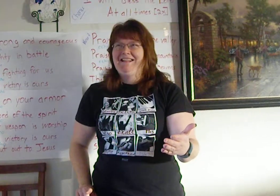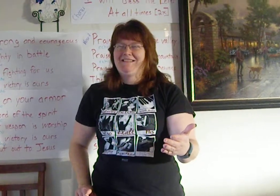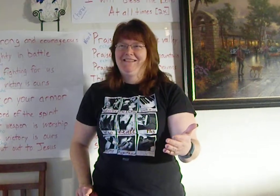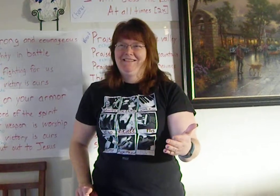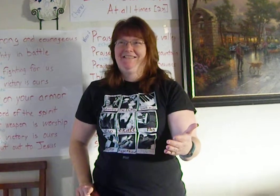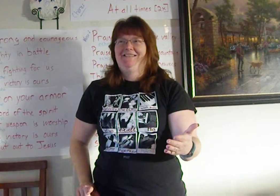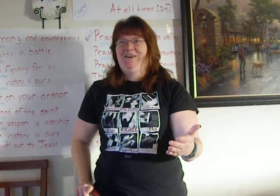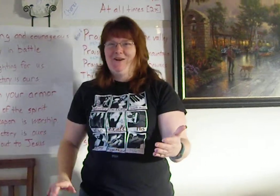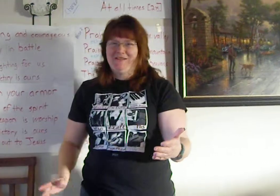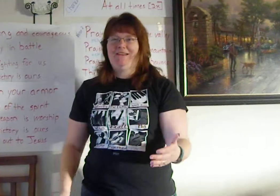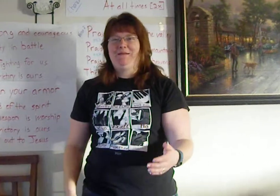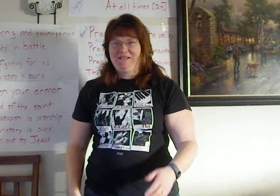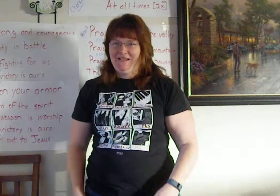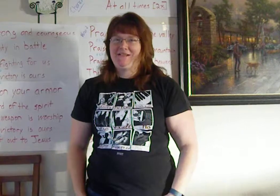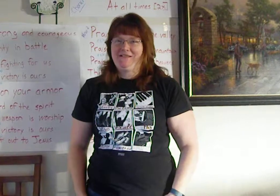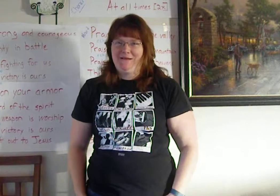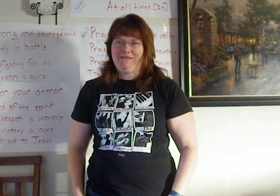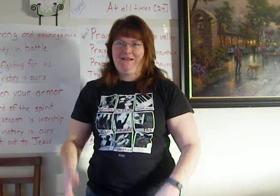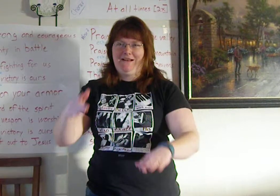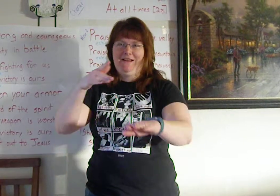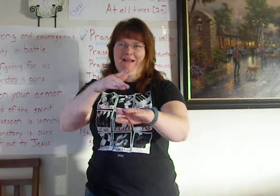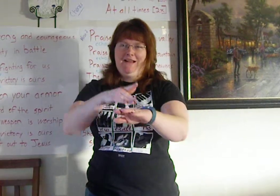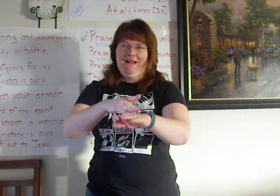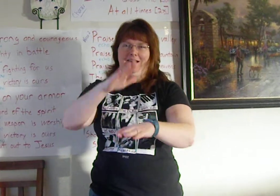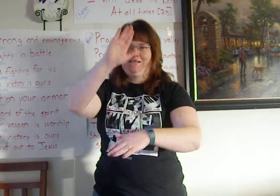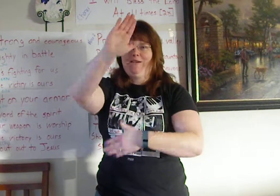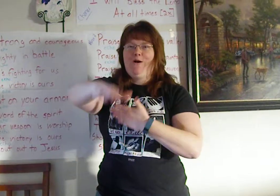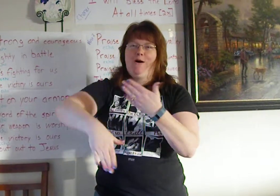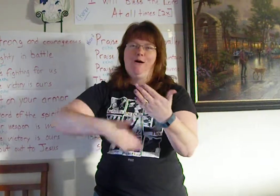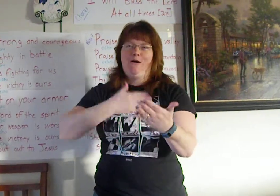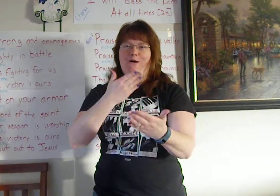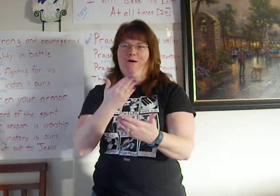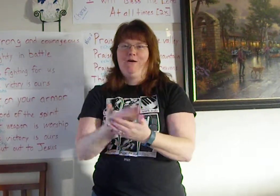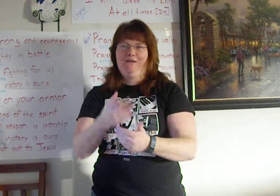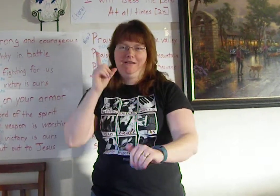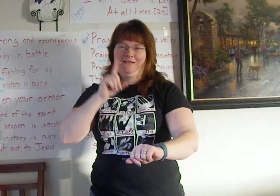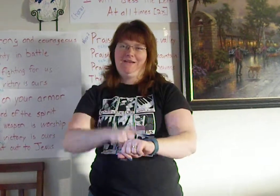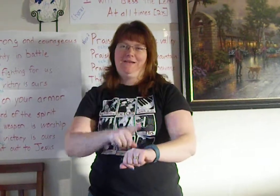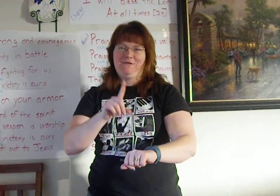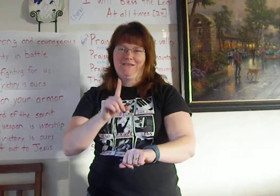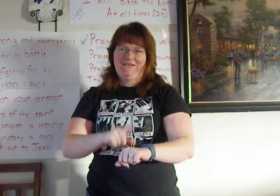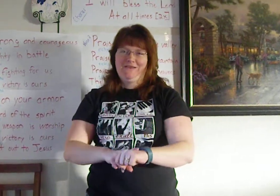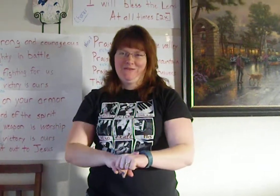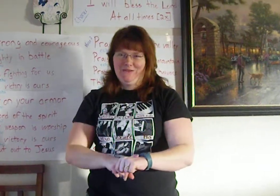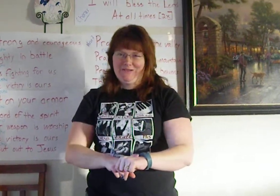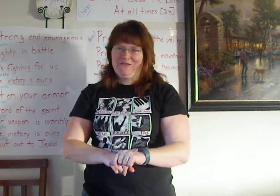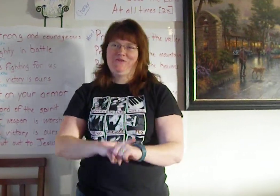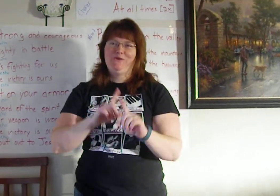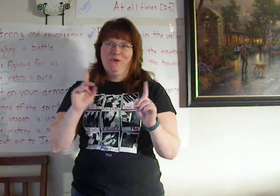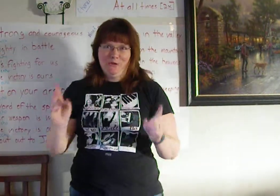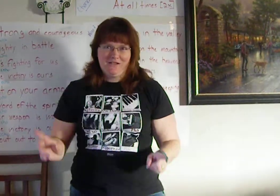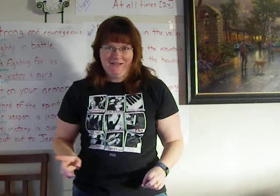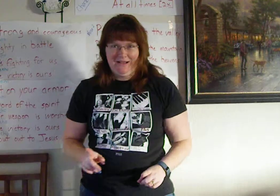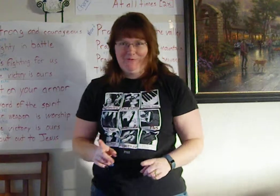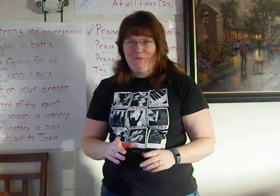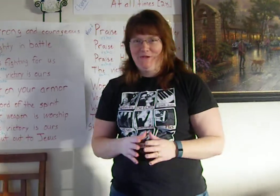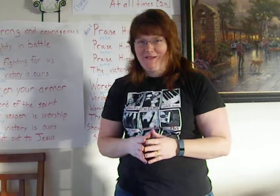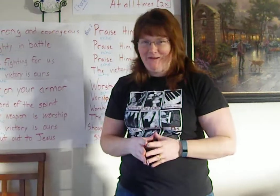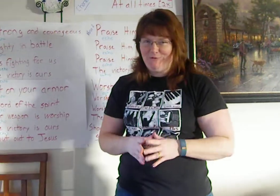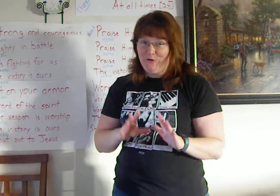at all times, and that's the same sign. At all times. So let's do the chorus again from the top. Are